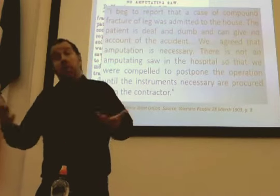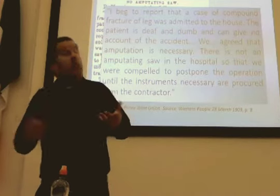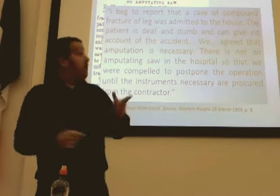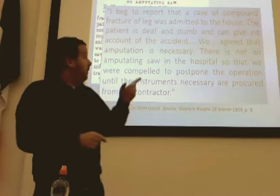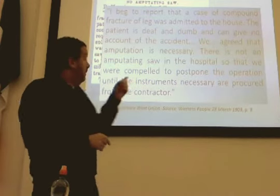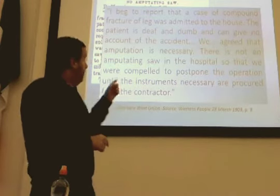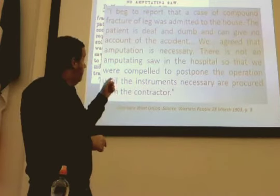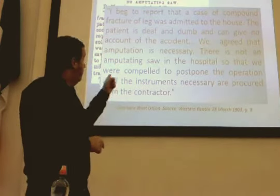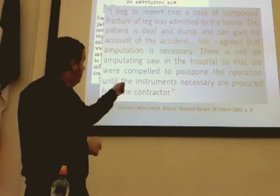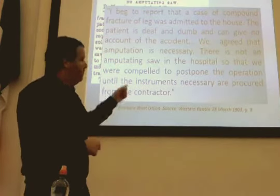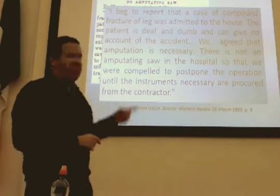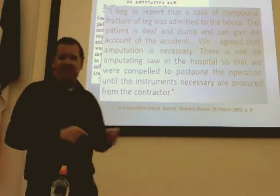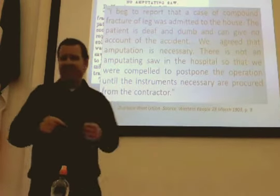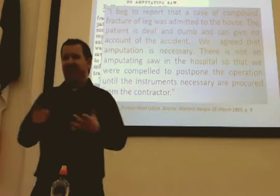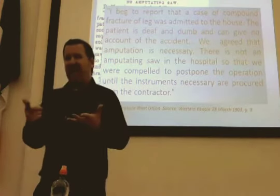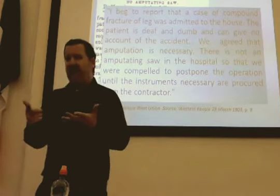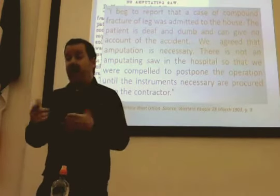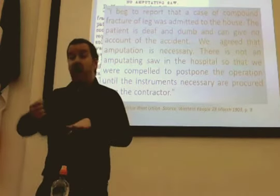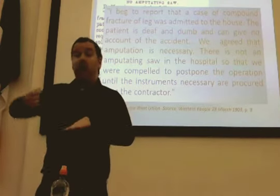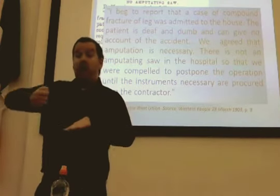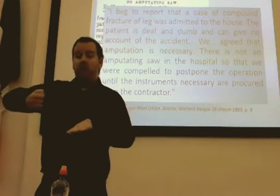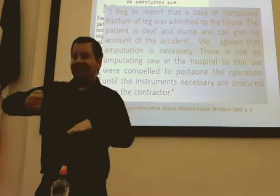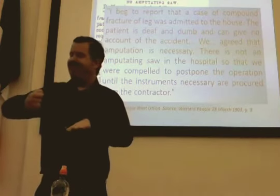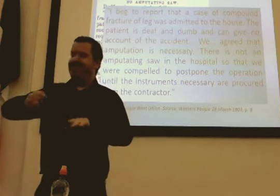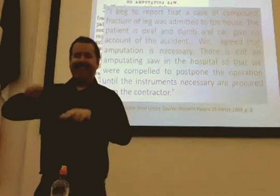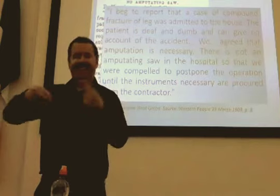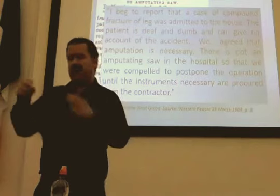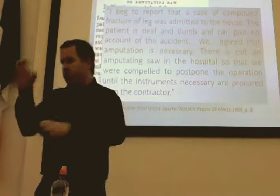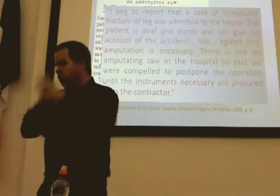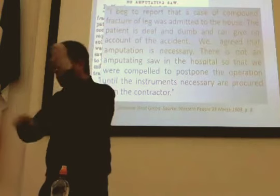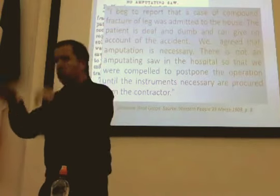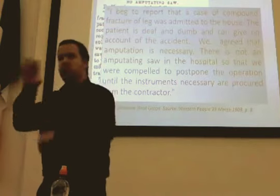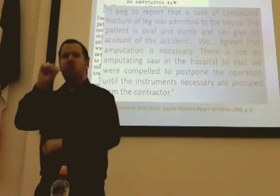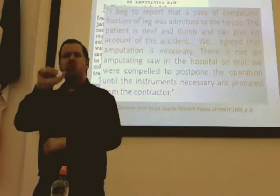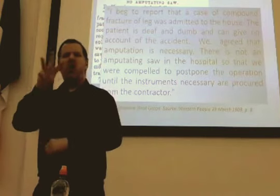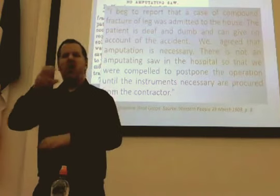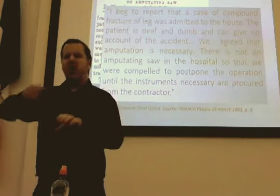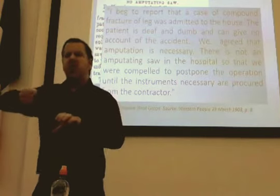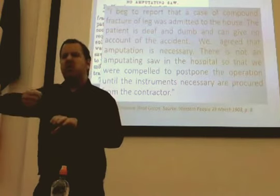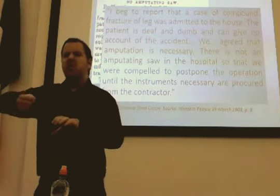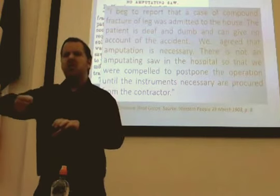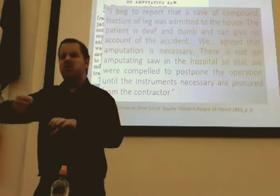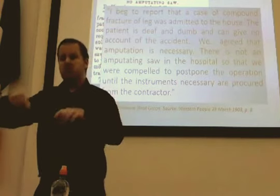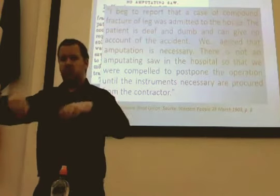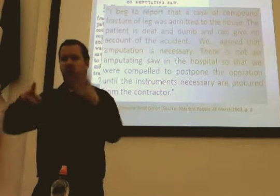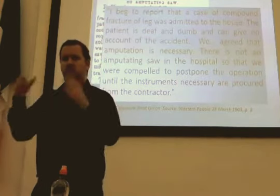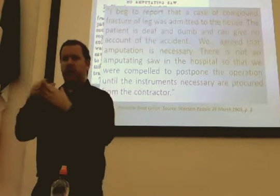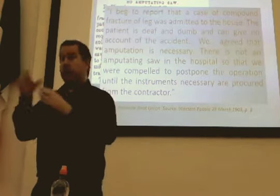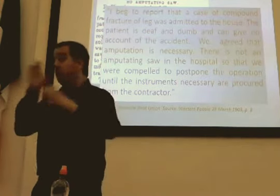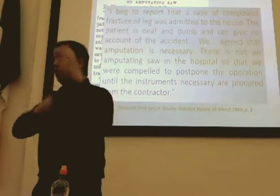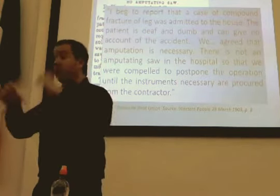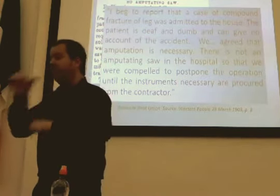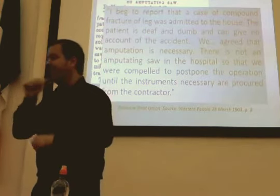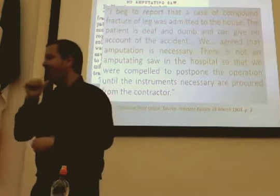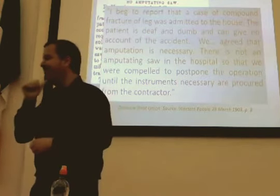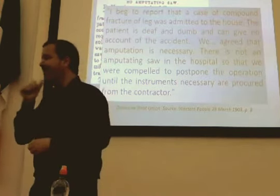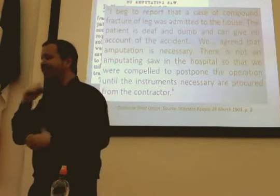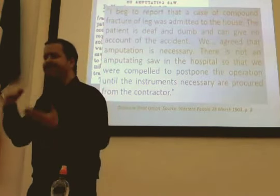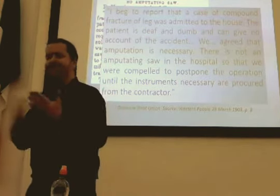But I suppose there was a small relief in the fact that they couldn't find an appropriate saw in the